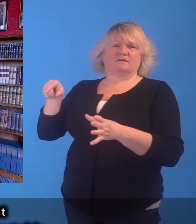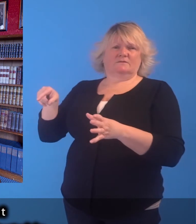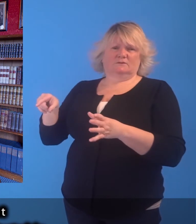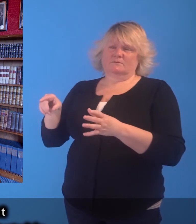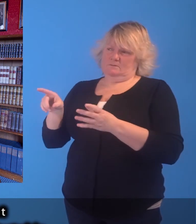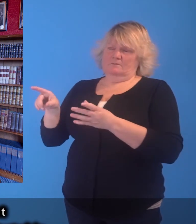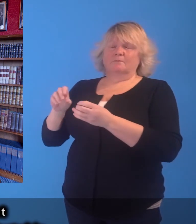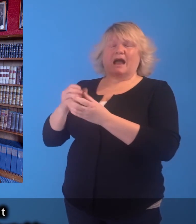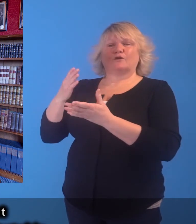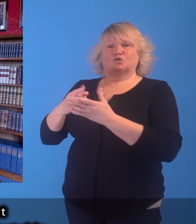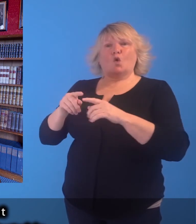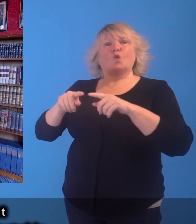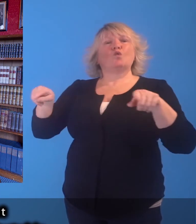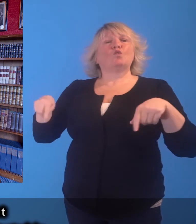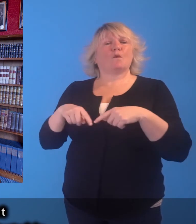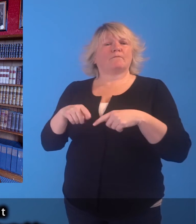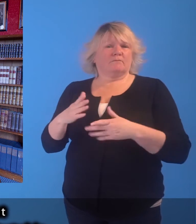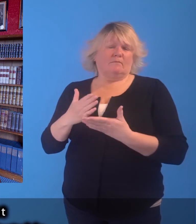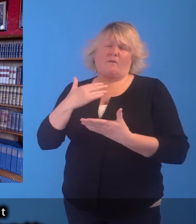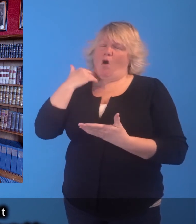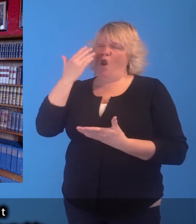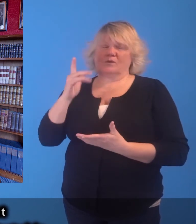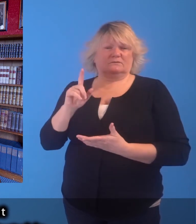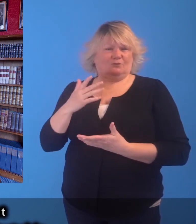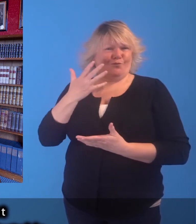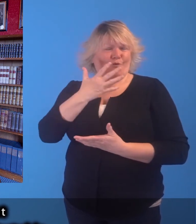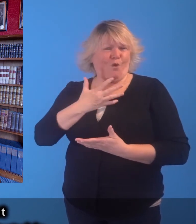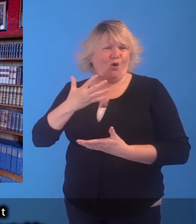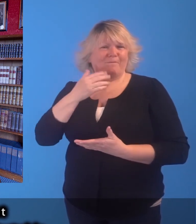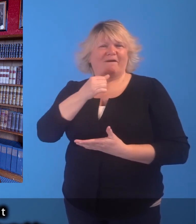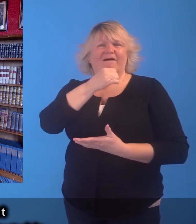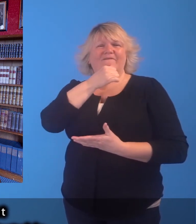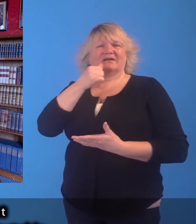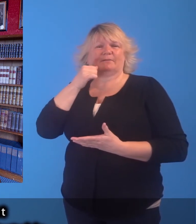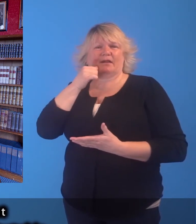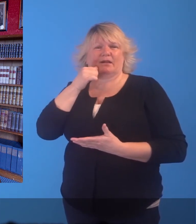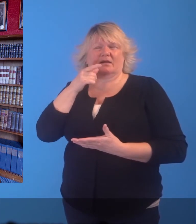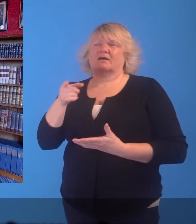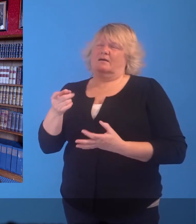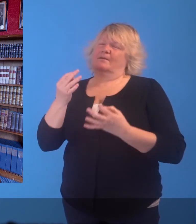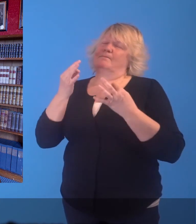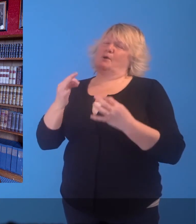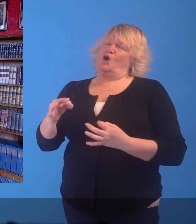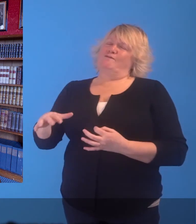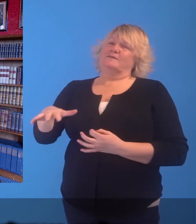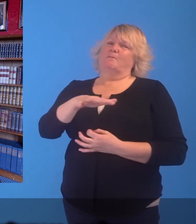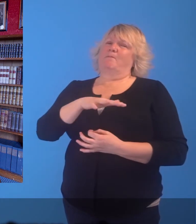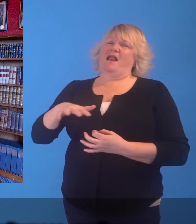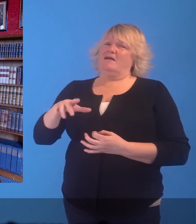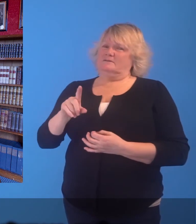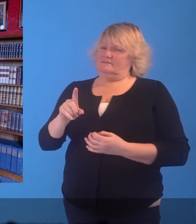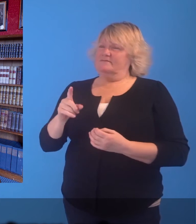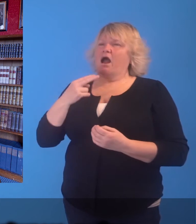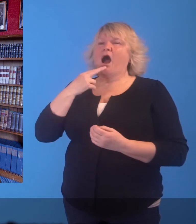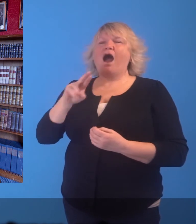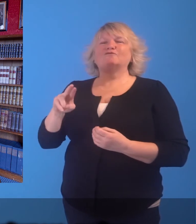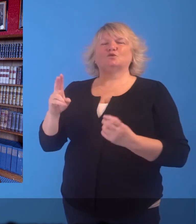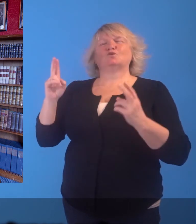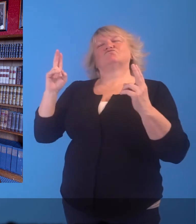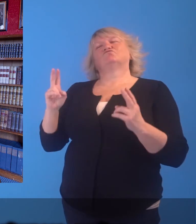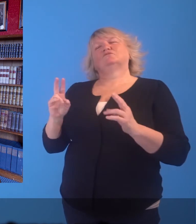spiral staircase was purely a service corridor, providing access to the house from downstairs.